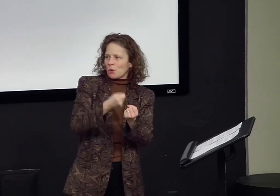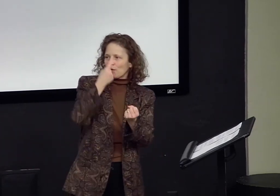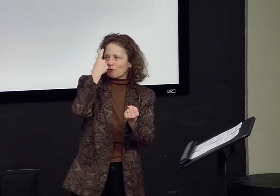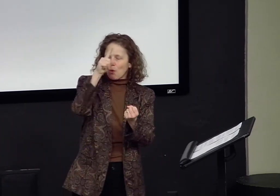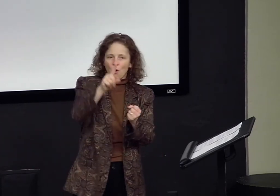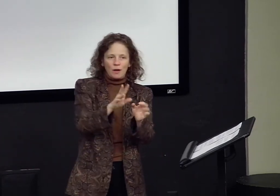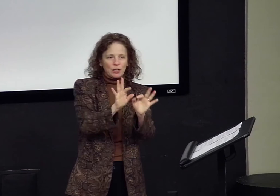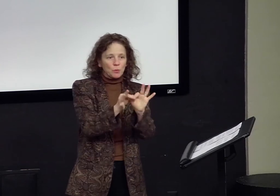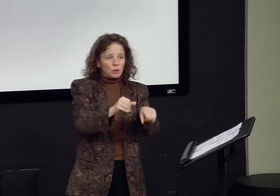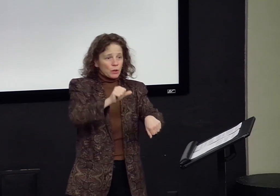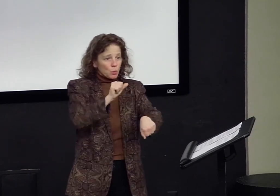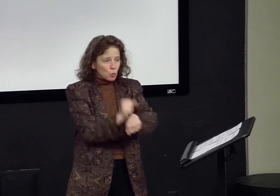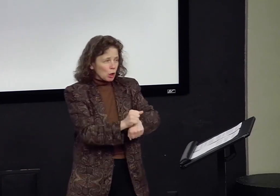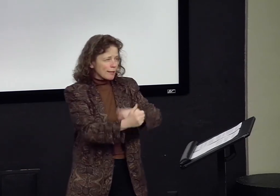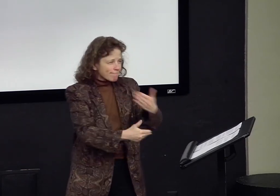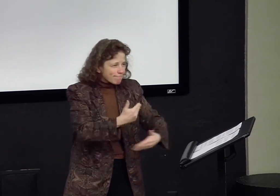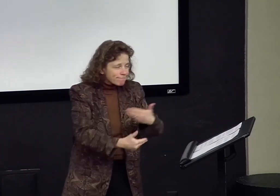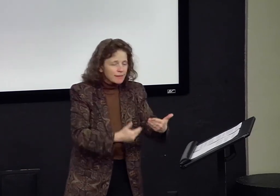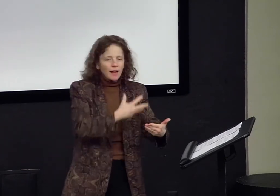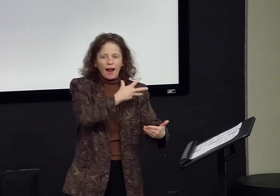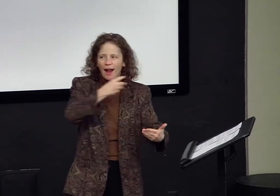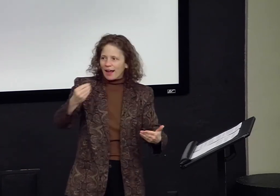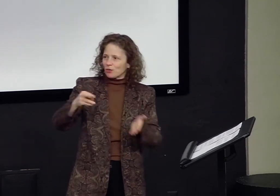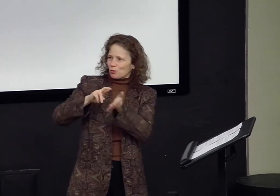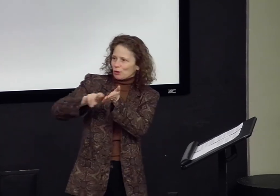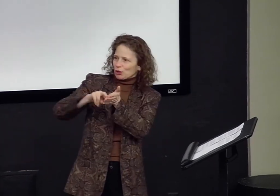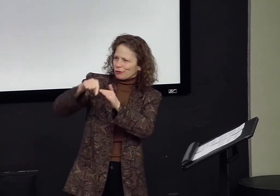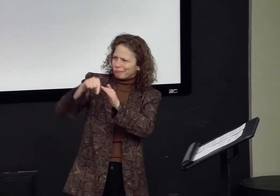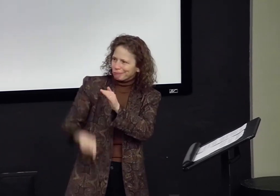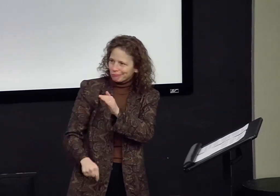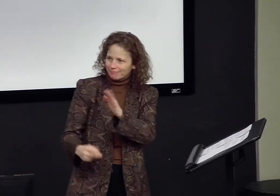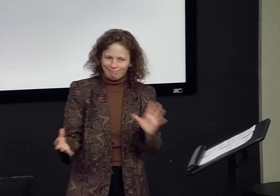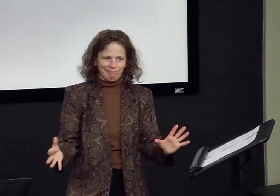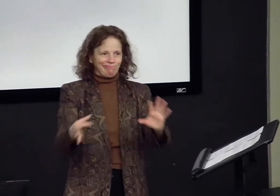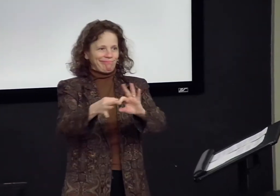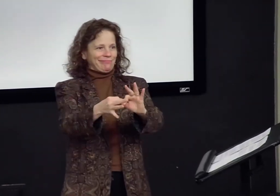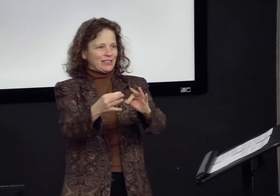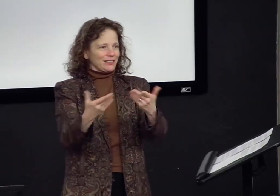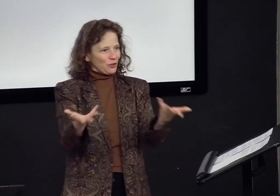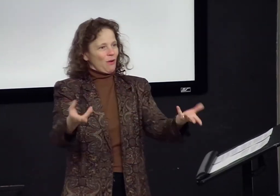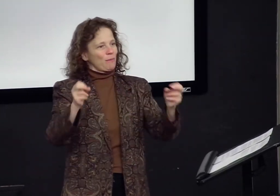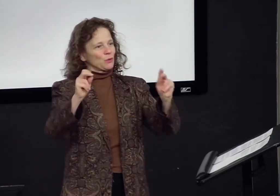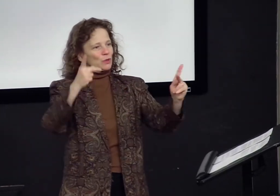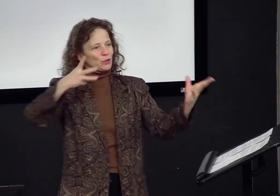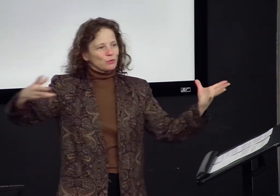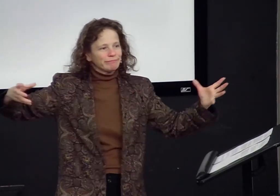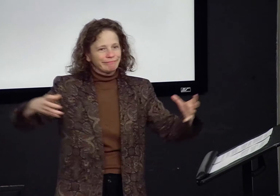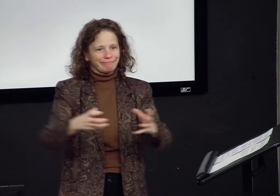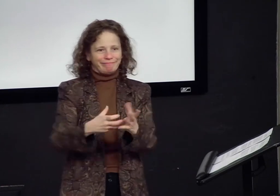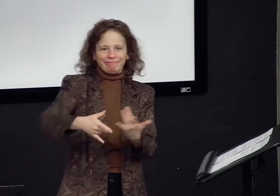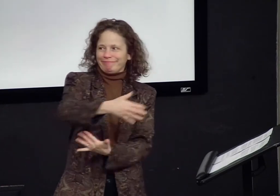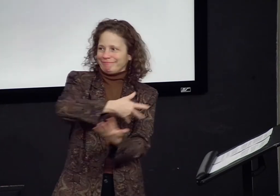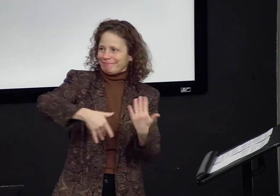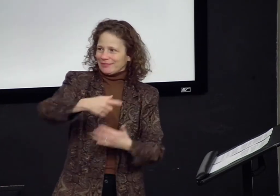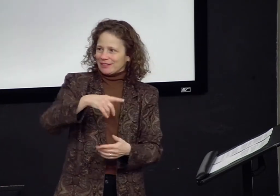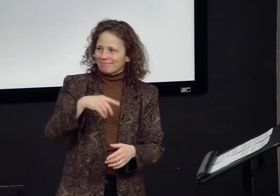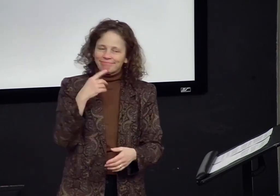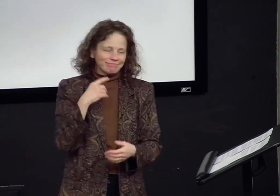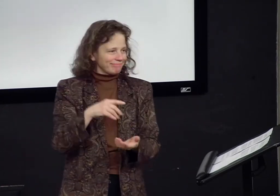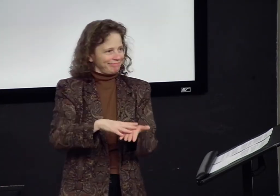The reason why we offer these lecture series throughout the year is to show and promote the research that's happening within the field from the students, as